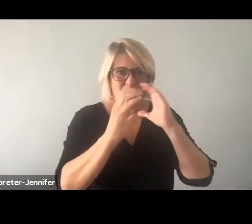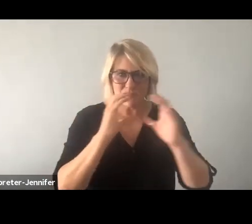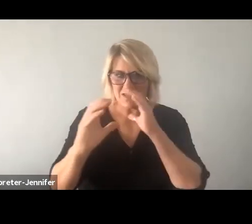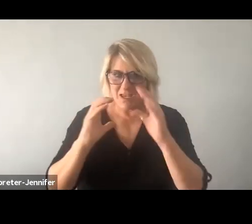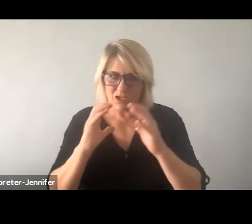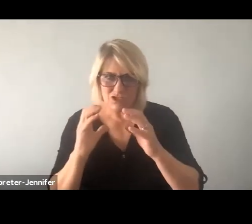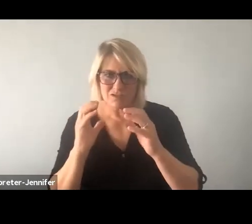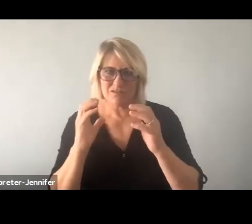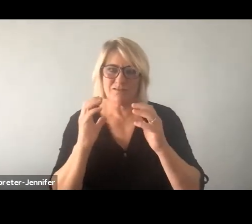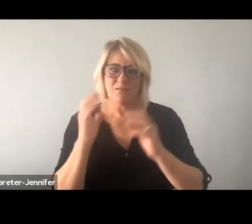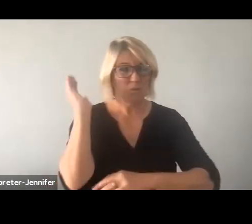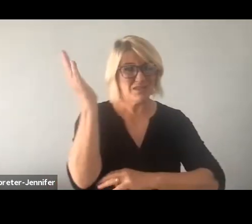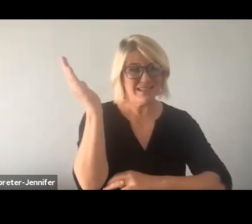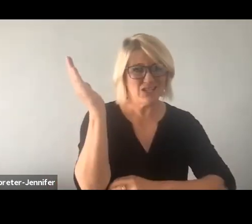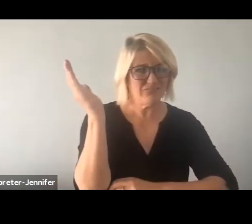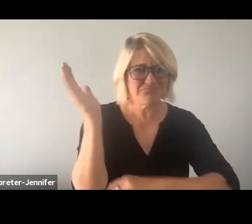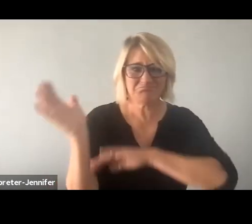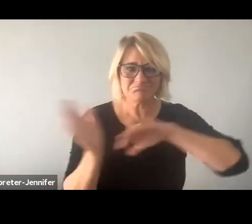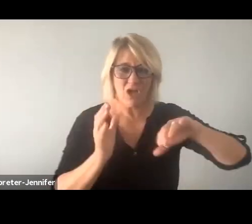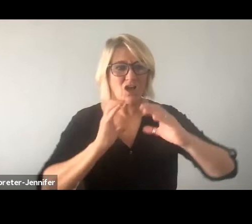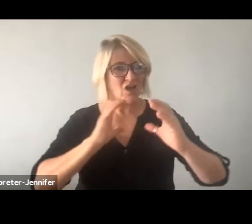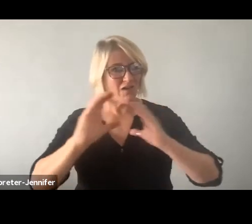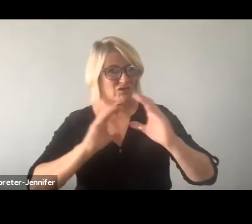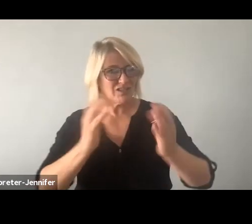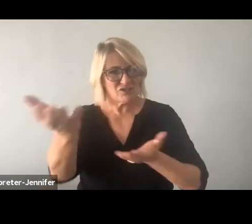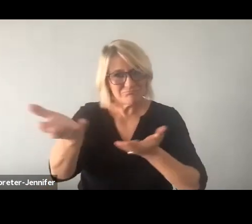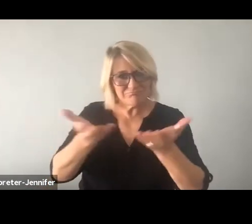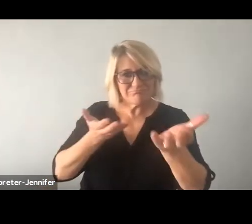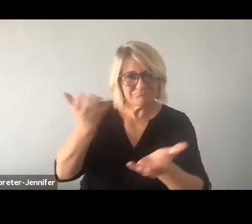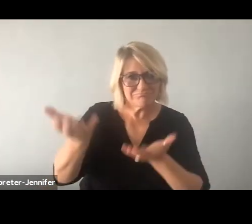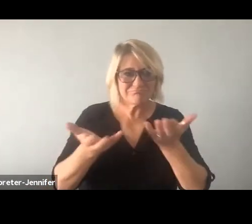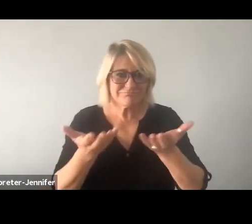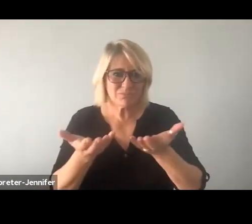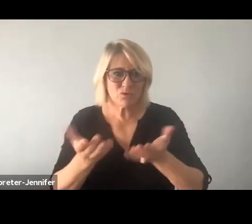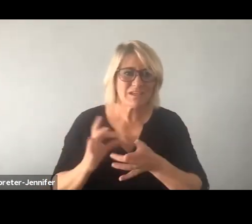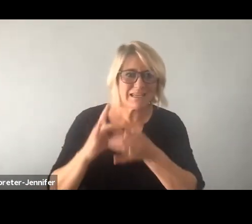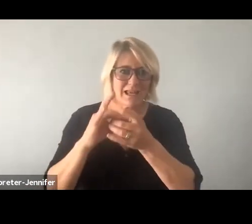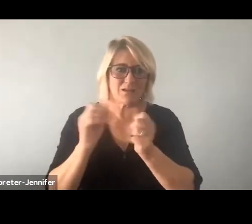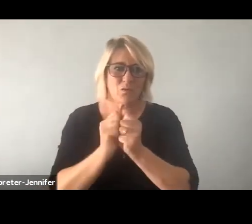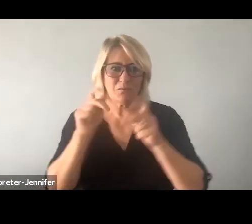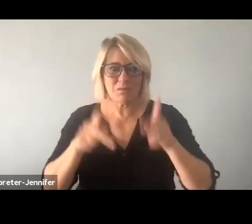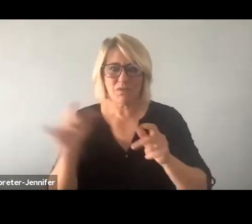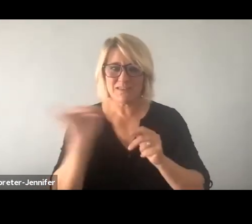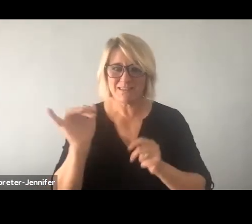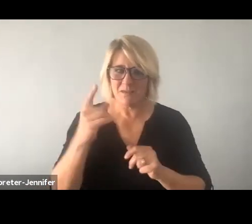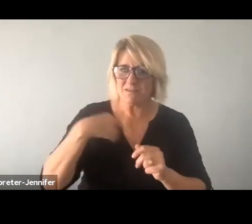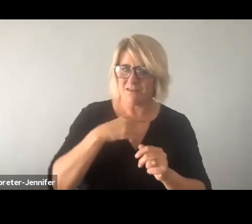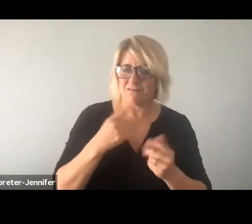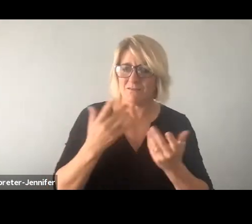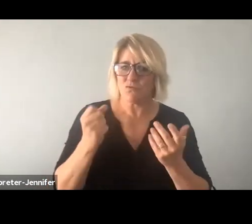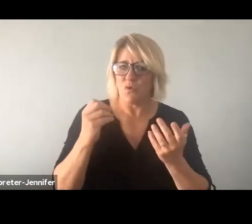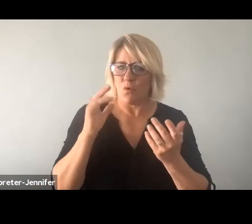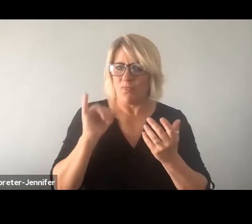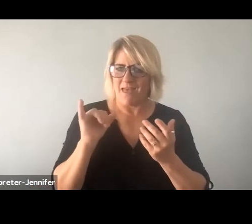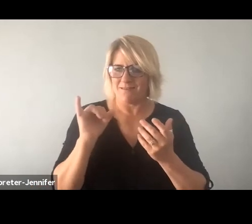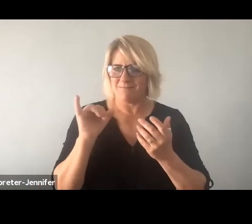to conversations and ways to connect with other people that are going through what we're going through. And so in that same